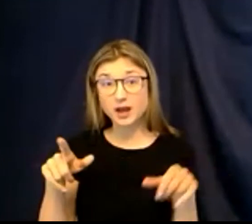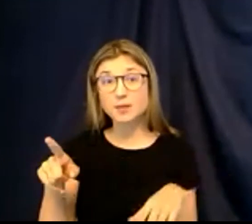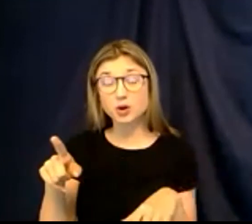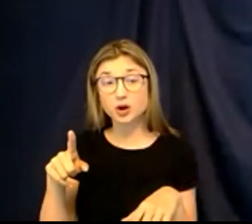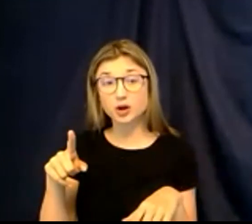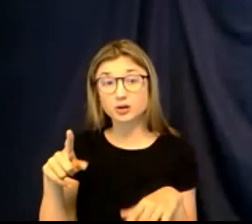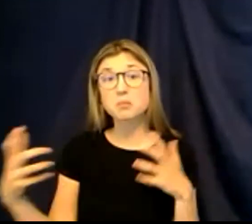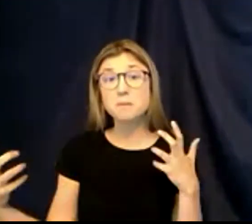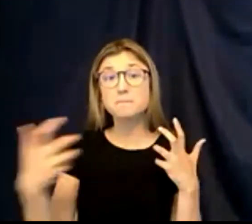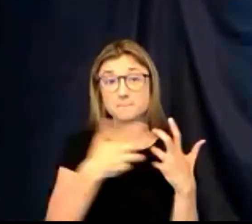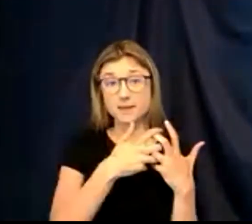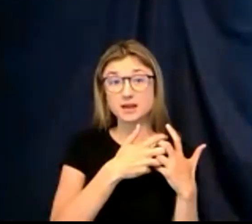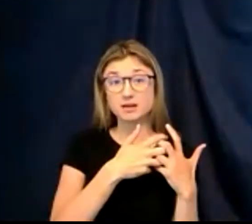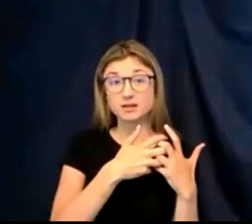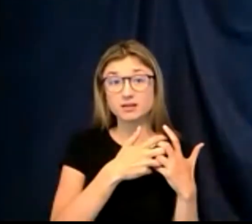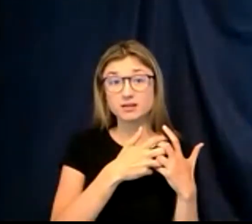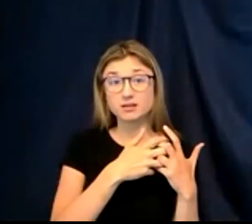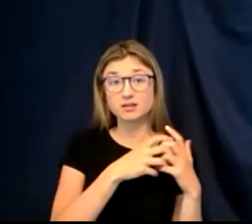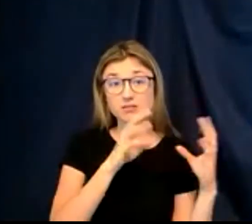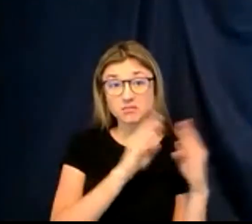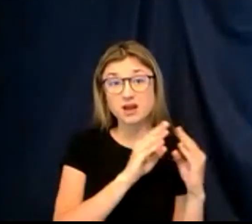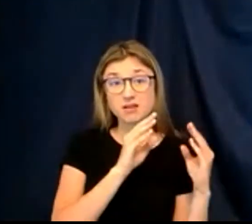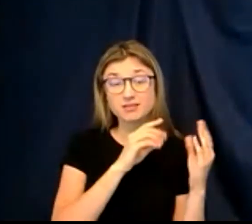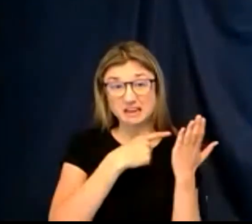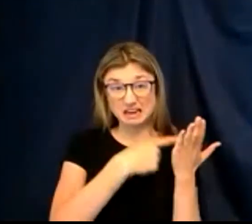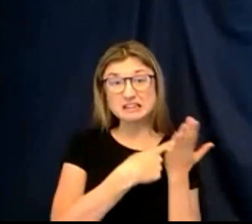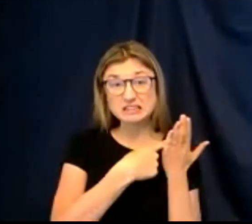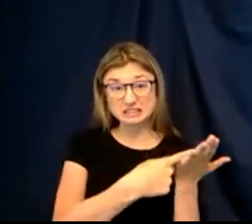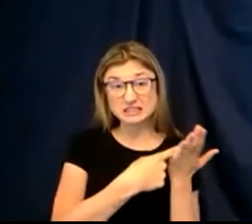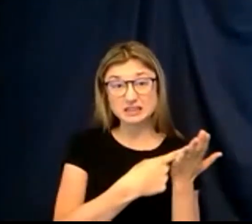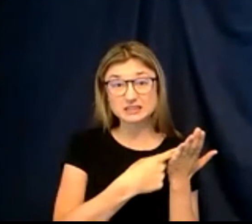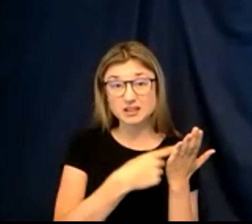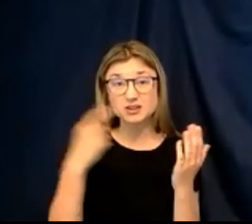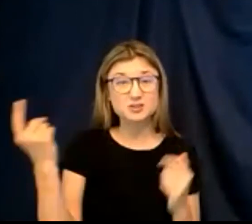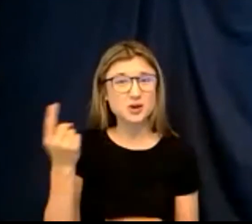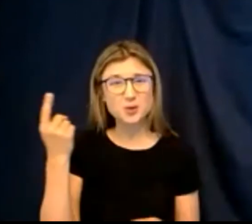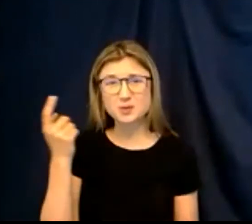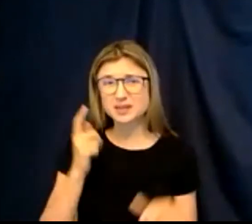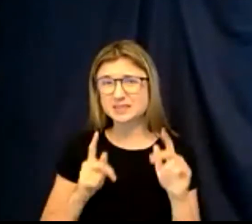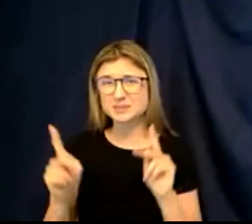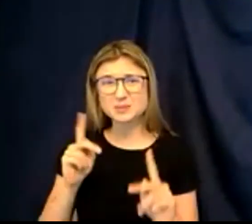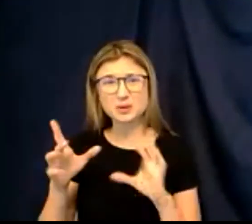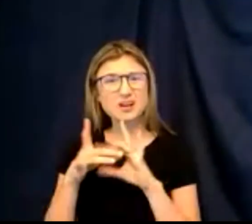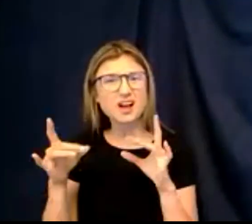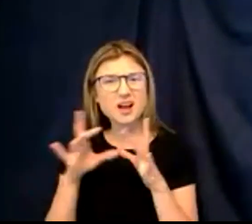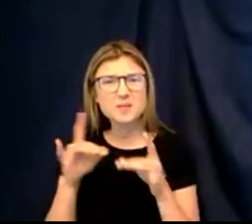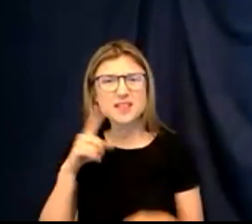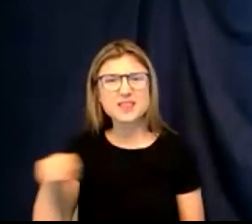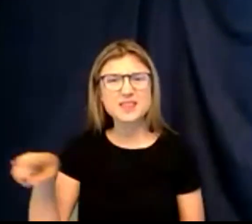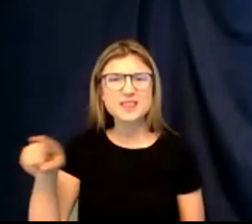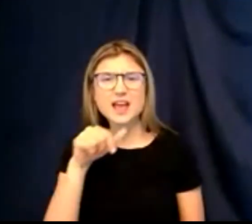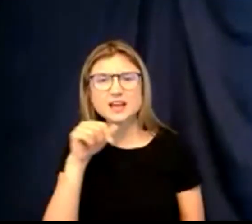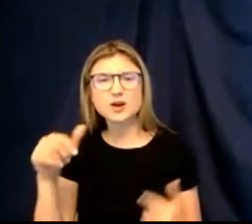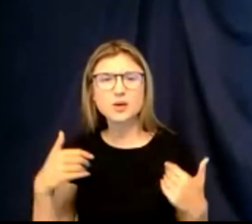met and discussed. There's always the comment that, well, they don't have the force